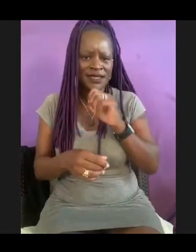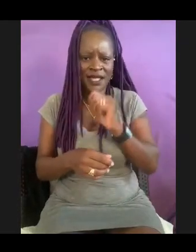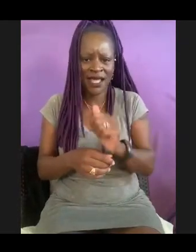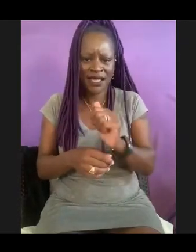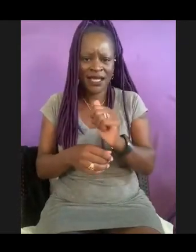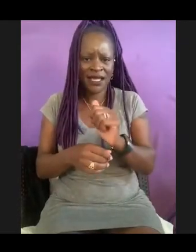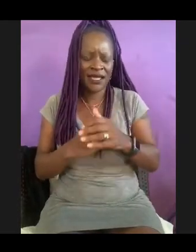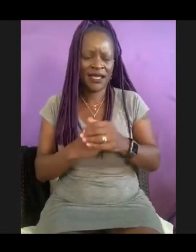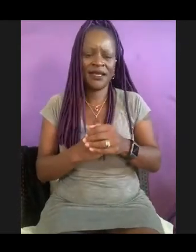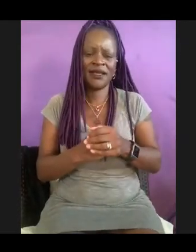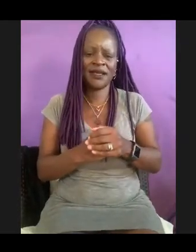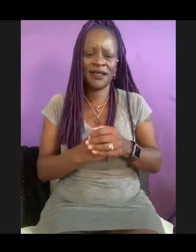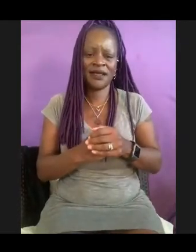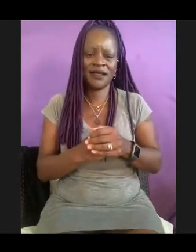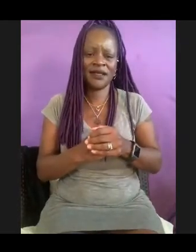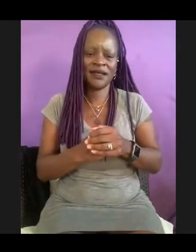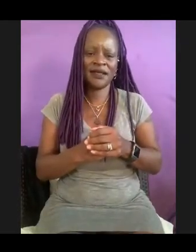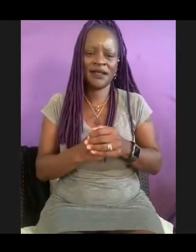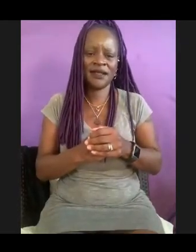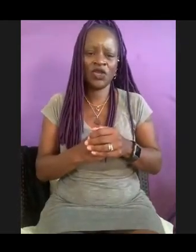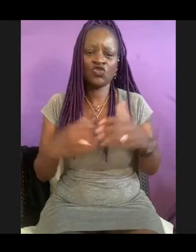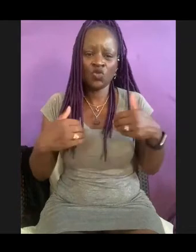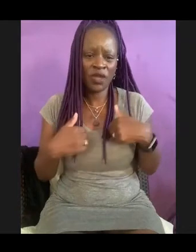economic status, and race.